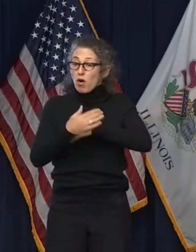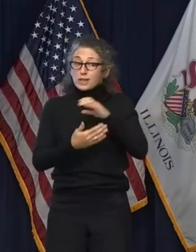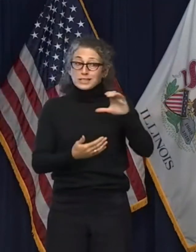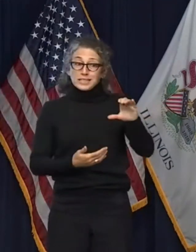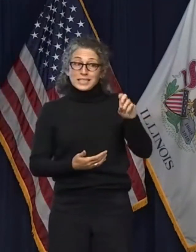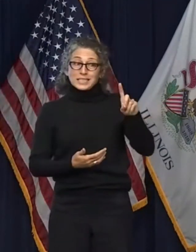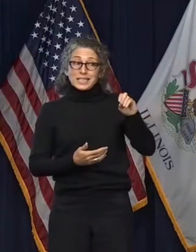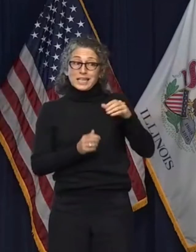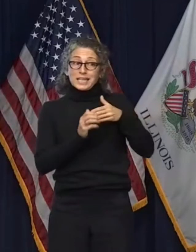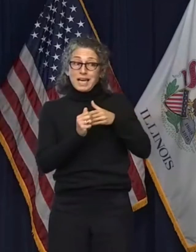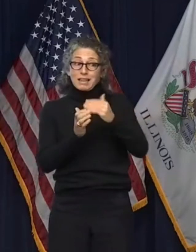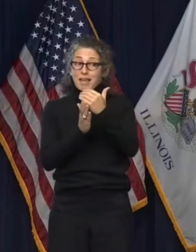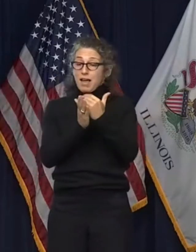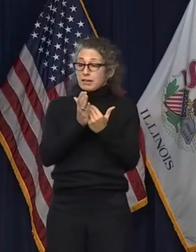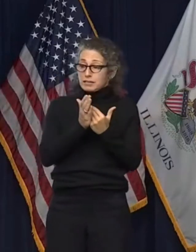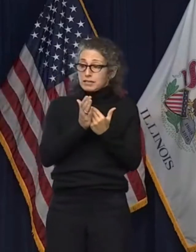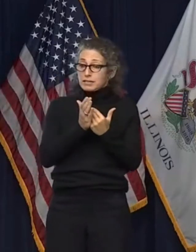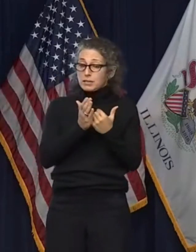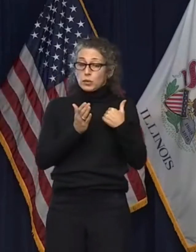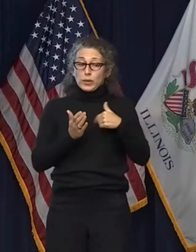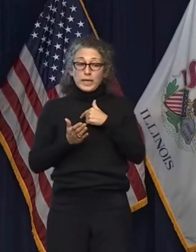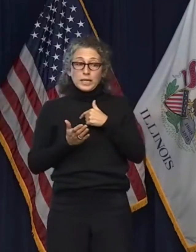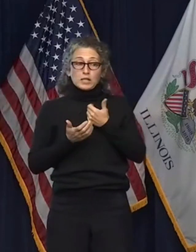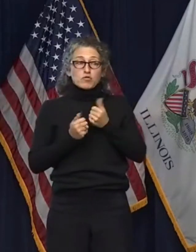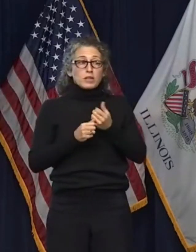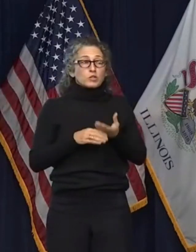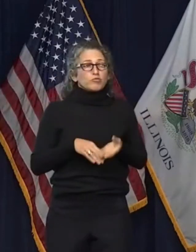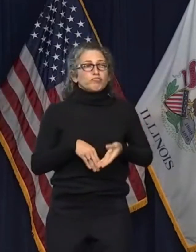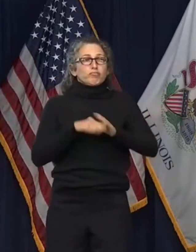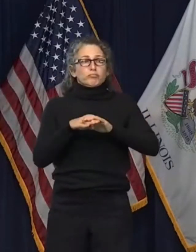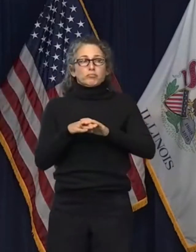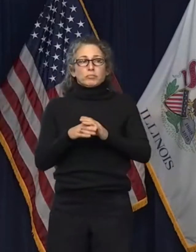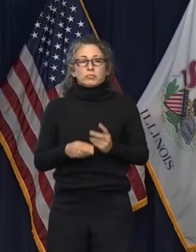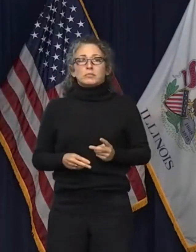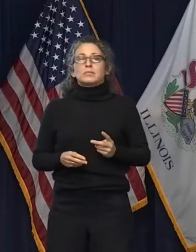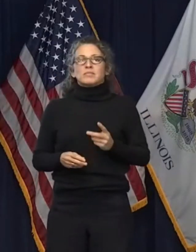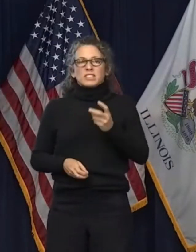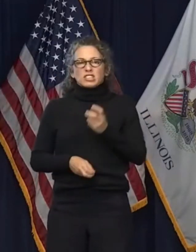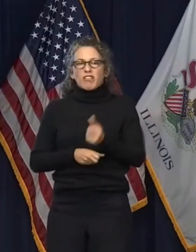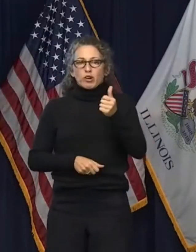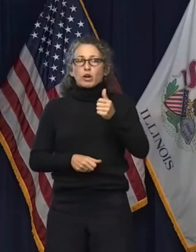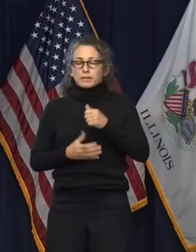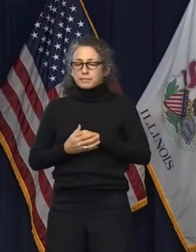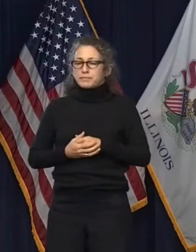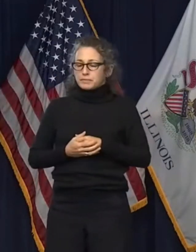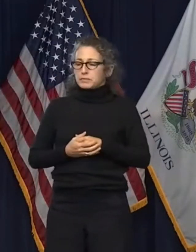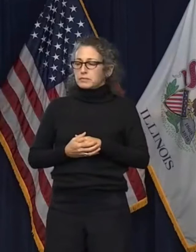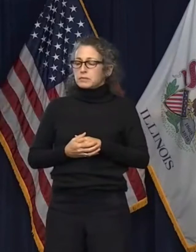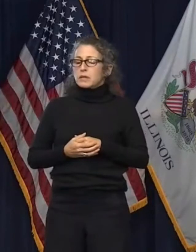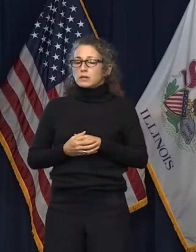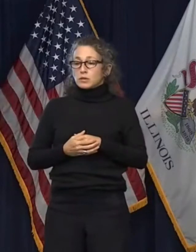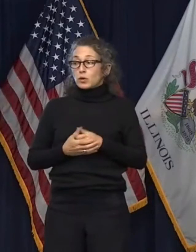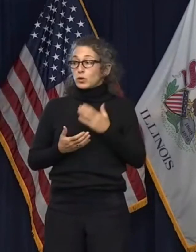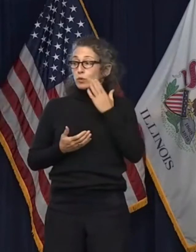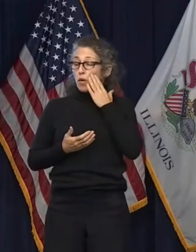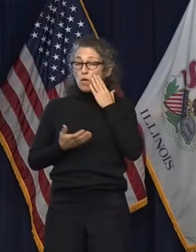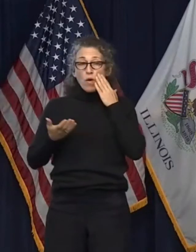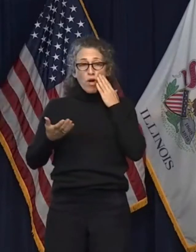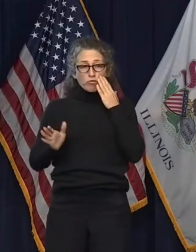CDC guidelines, but tried to be even tougher in those facilities in order to keep people safe. As you can